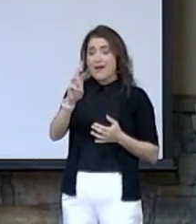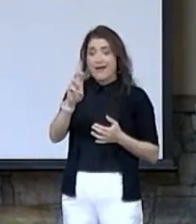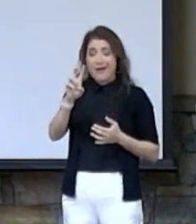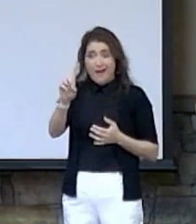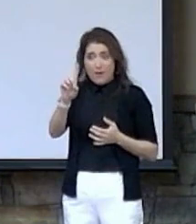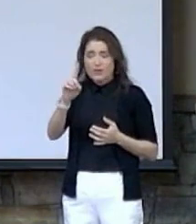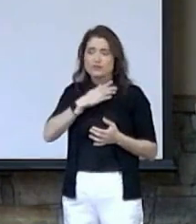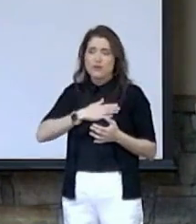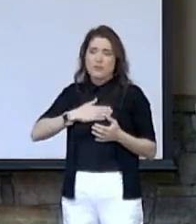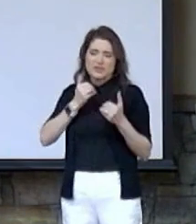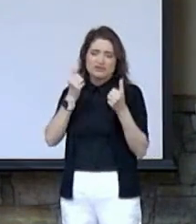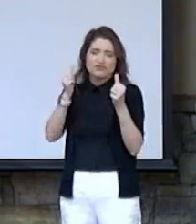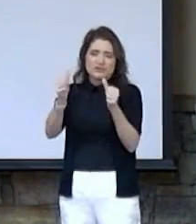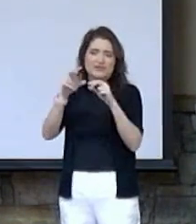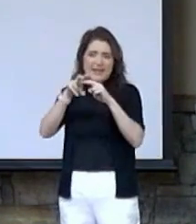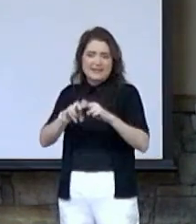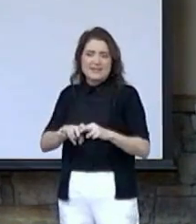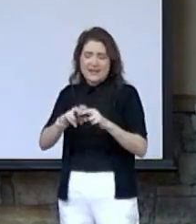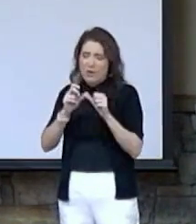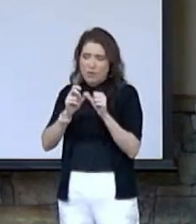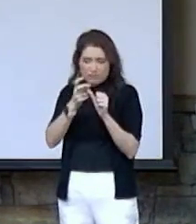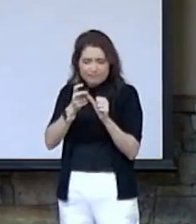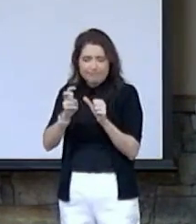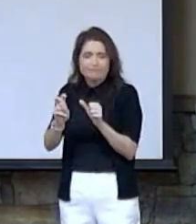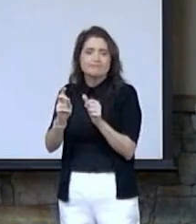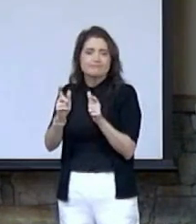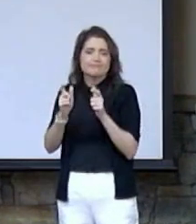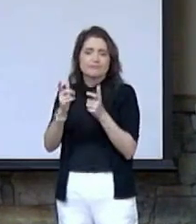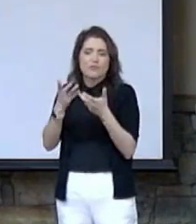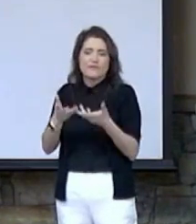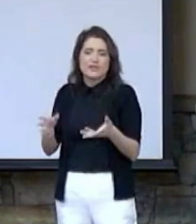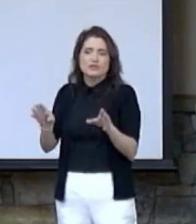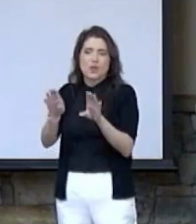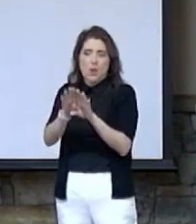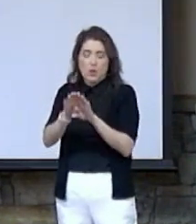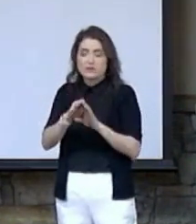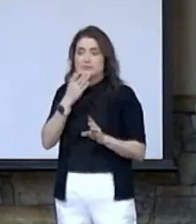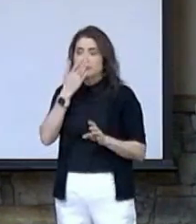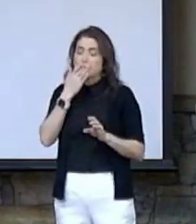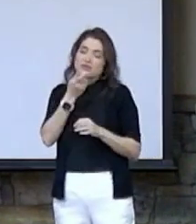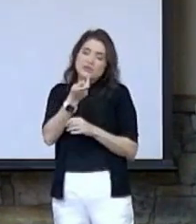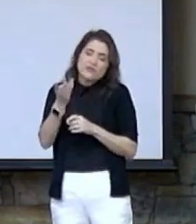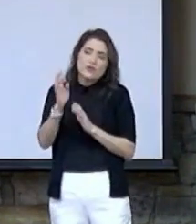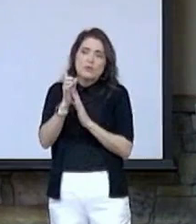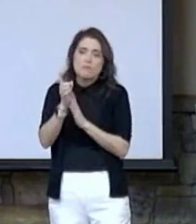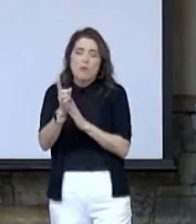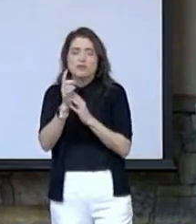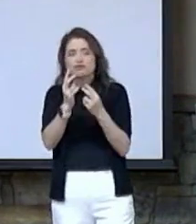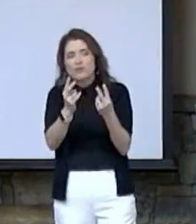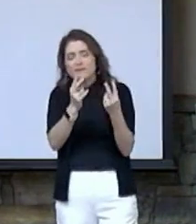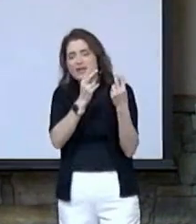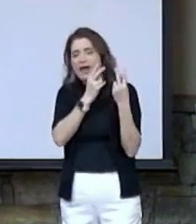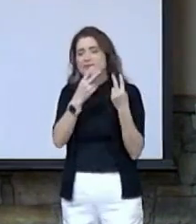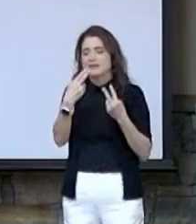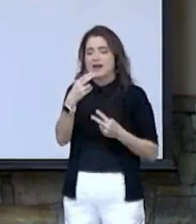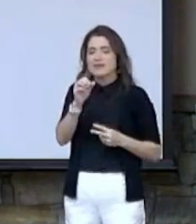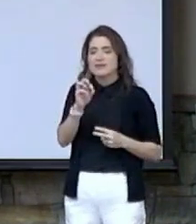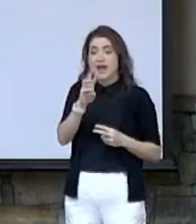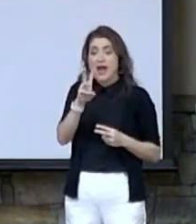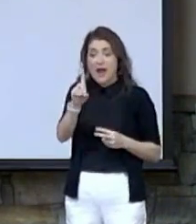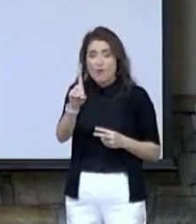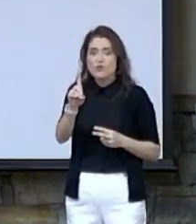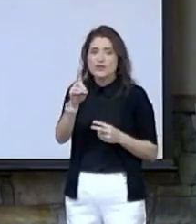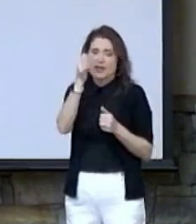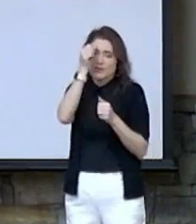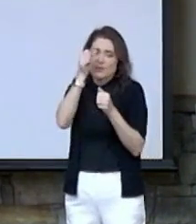just stay seated, and we'll go right into that after the close of service and spend just a few moments to reflect on Howard's life and to remember